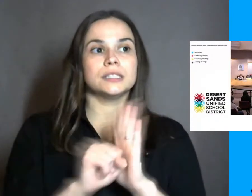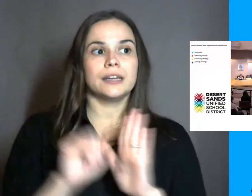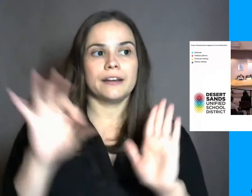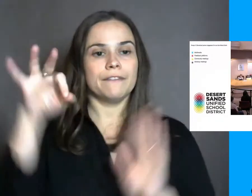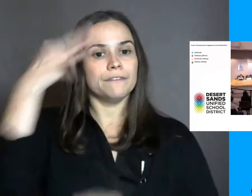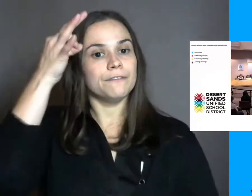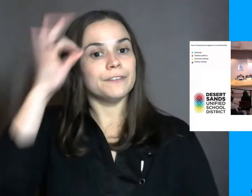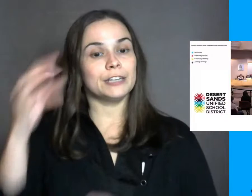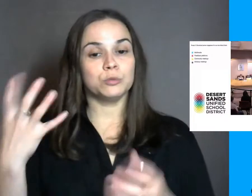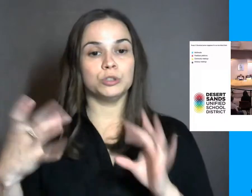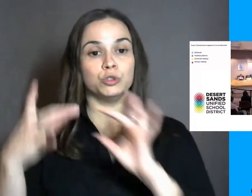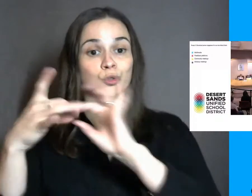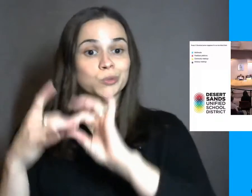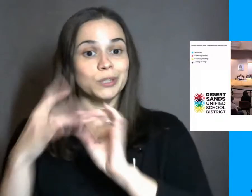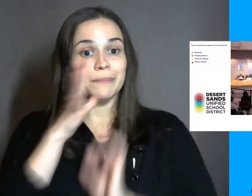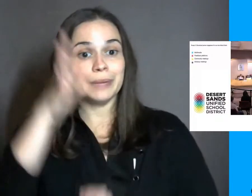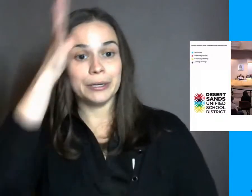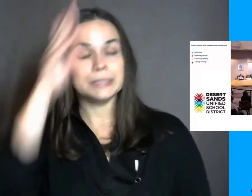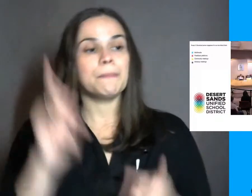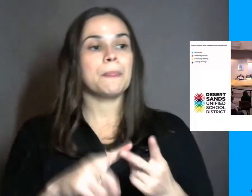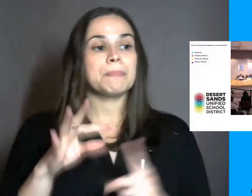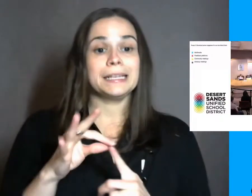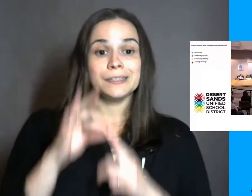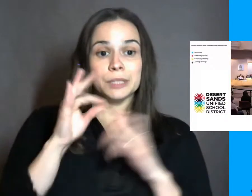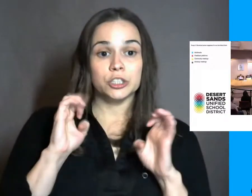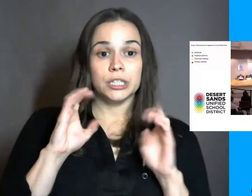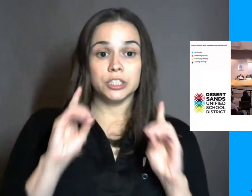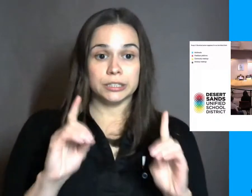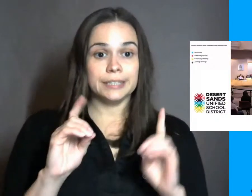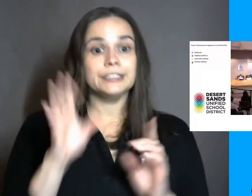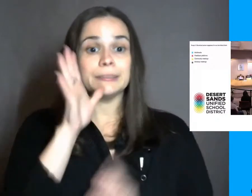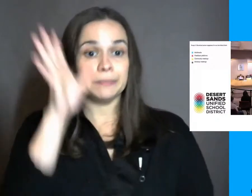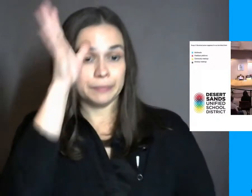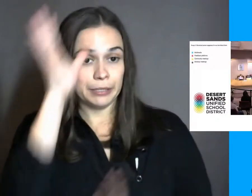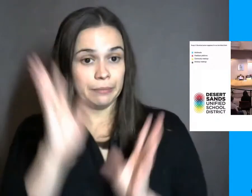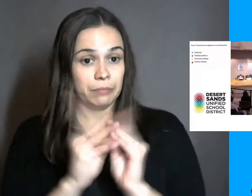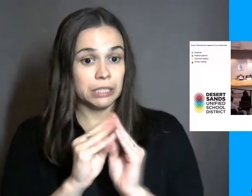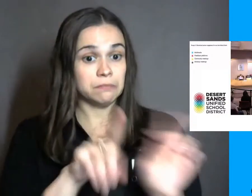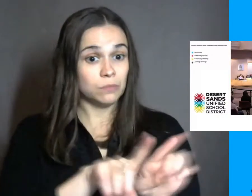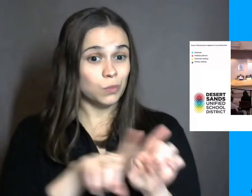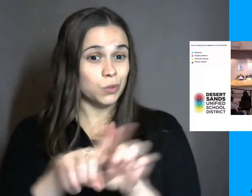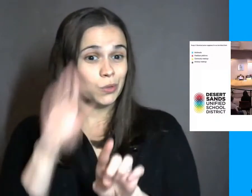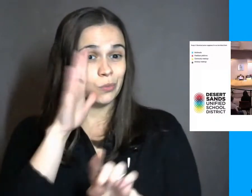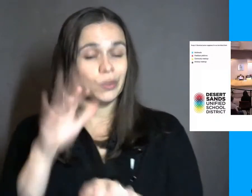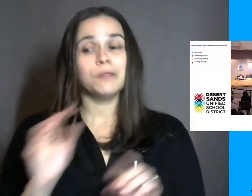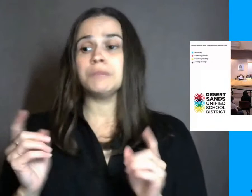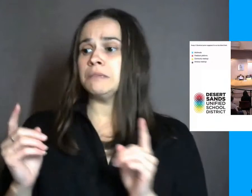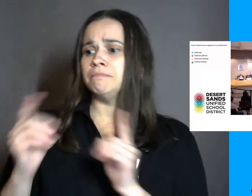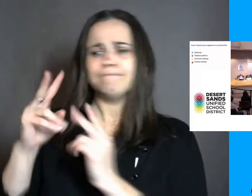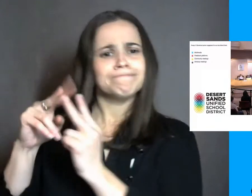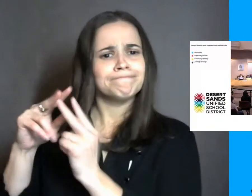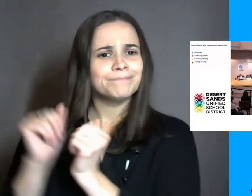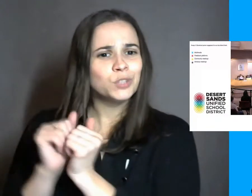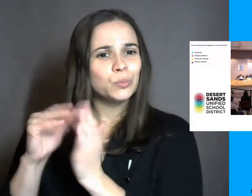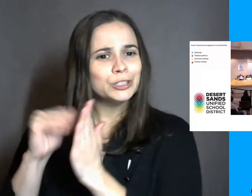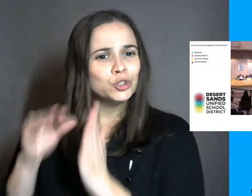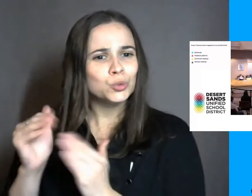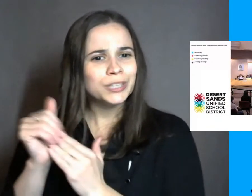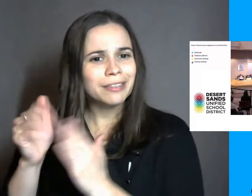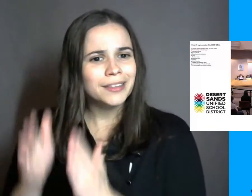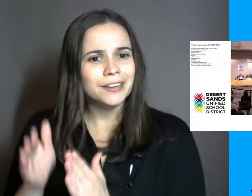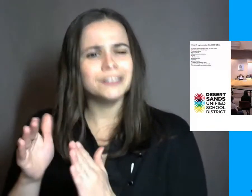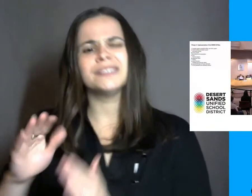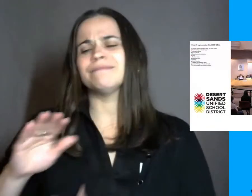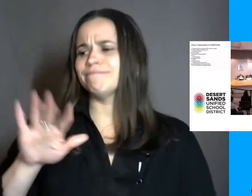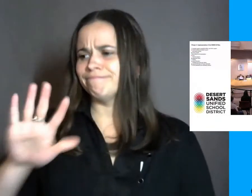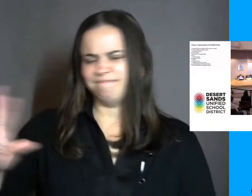meetings, special education parent meetings, and also working with our student leaders at our secondary school sites.